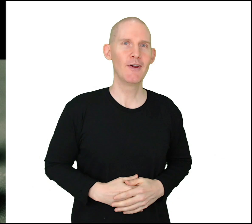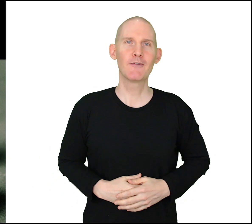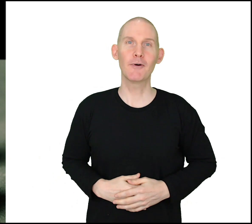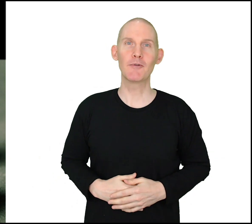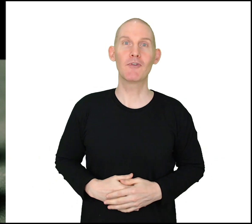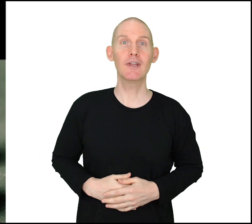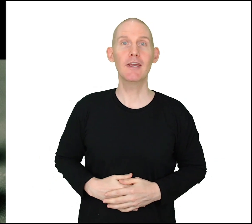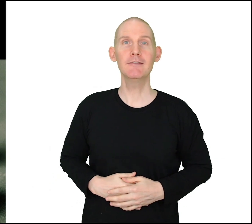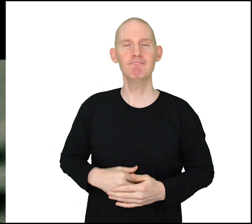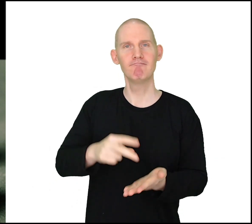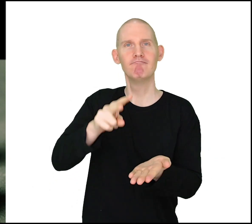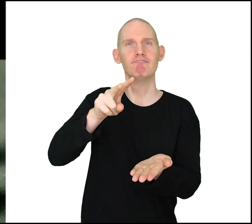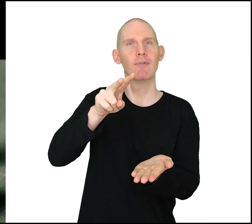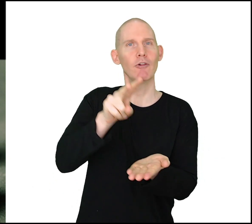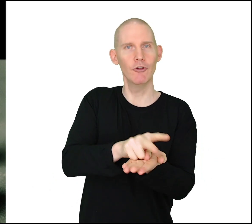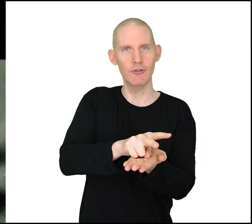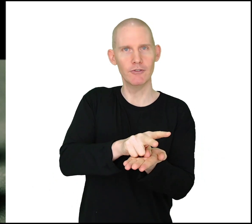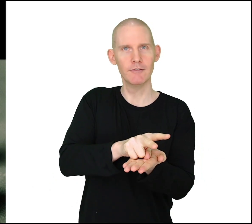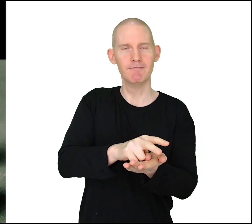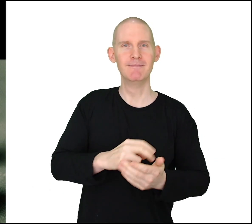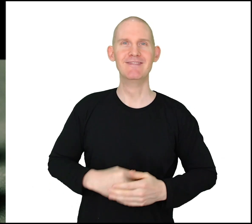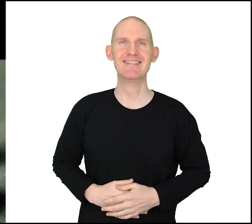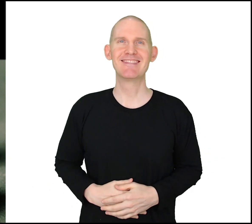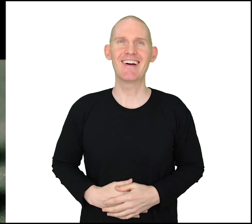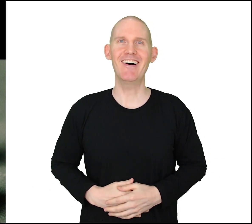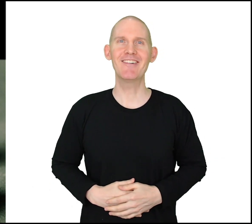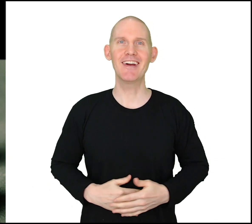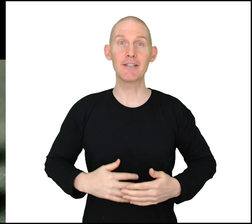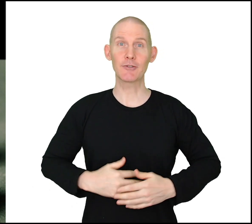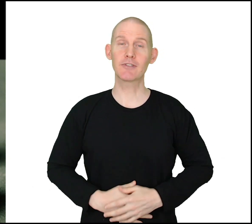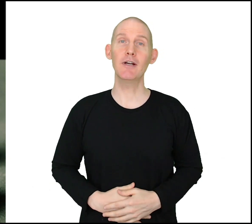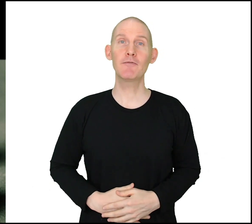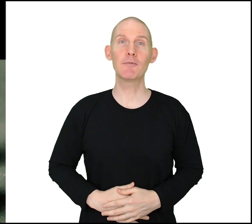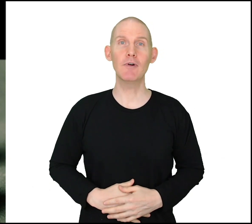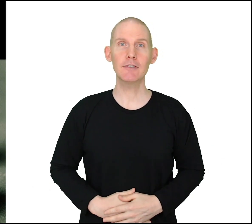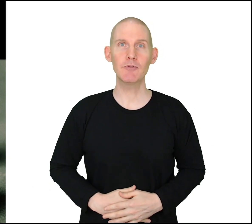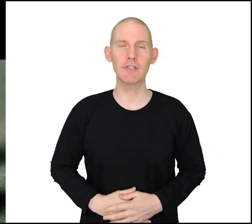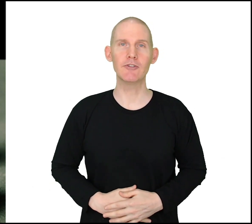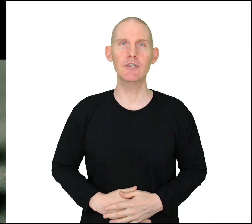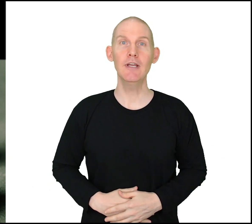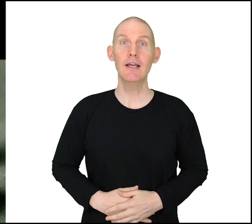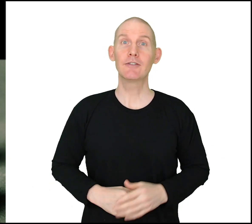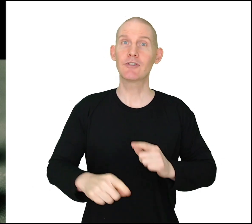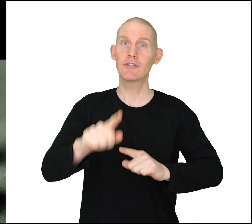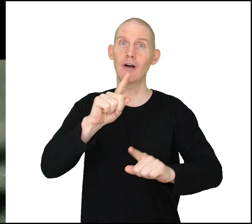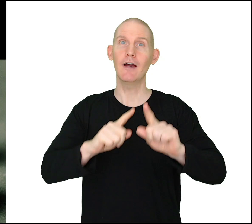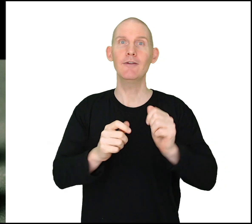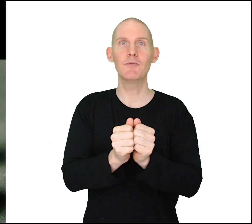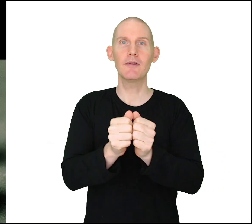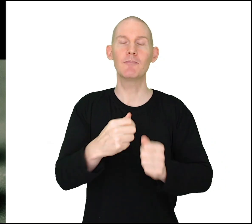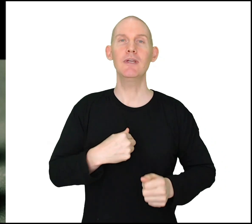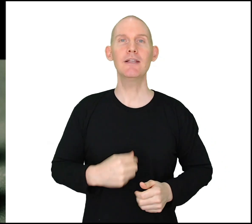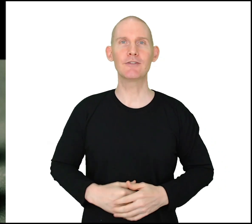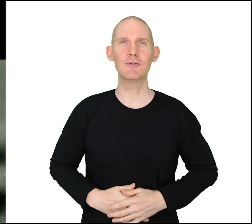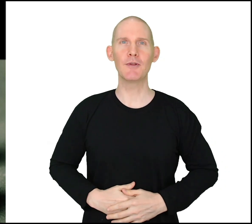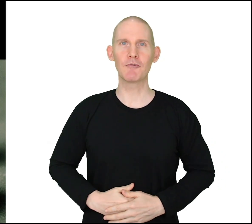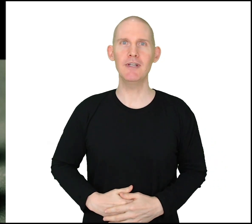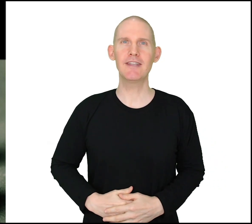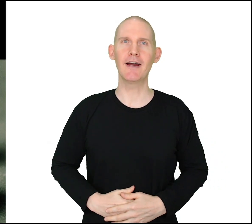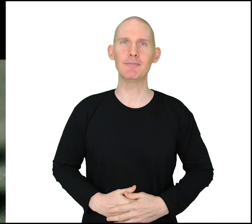From the front again. Lose. All right, so starting from the rest position, sign with me. Let's do it 3 times. Here